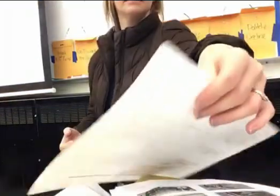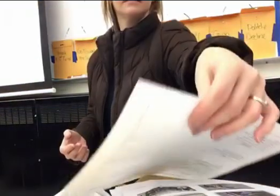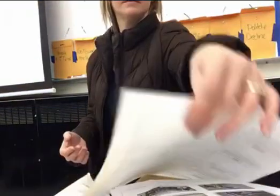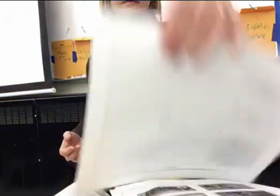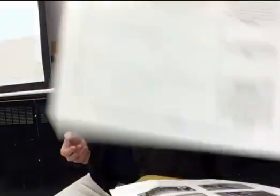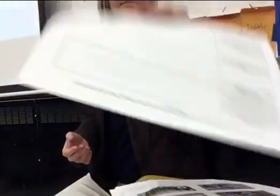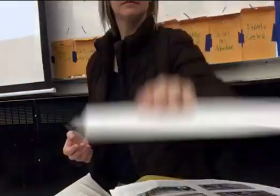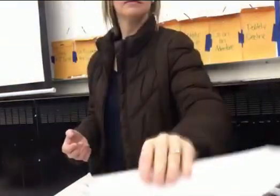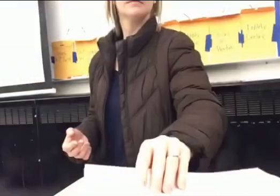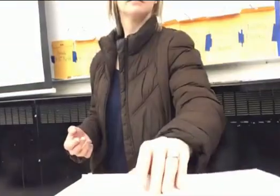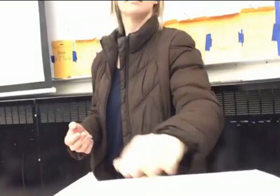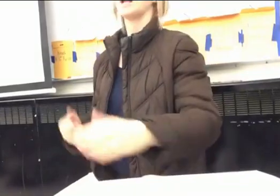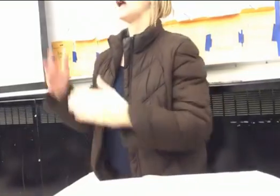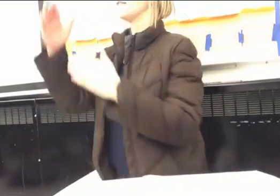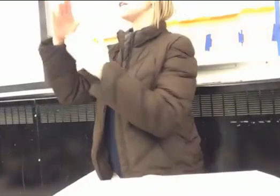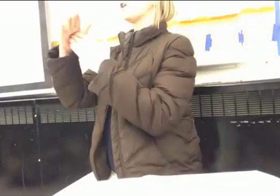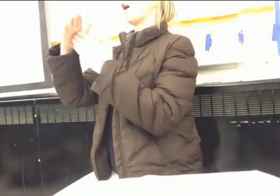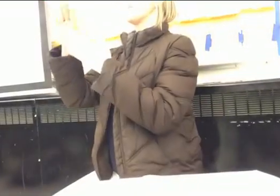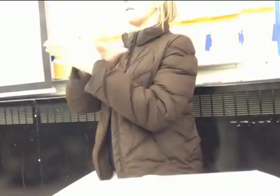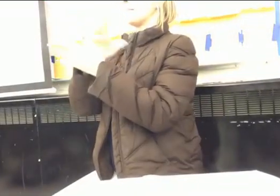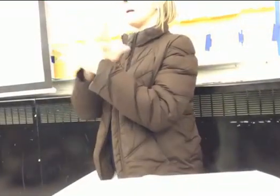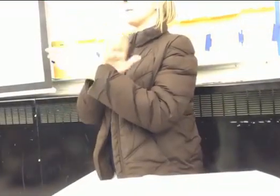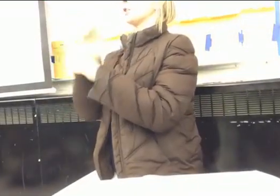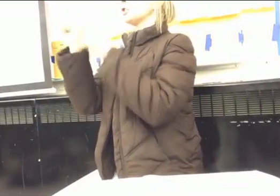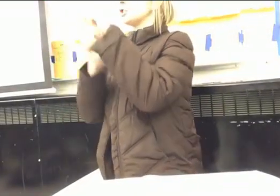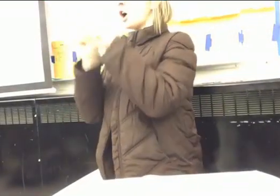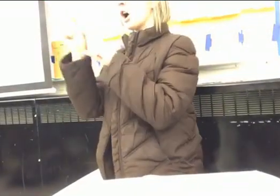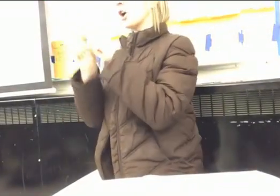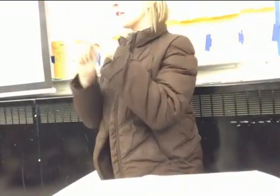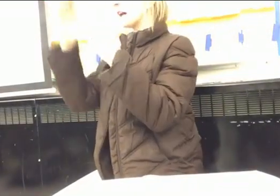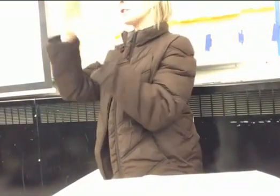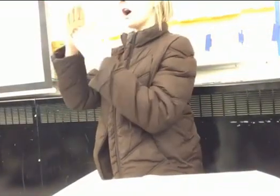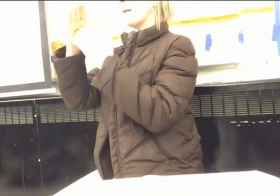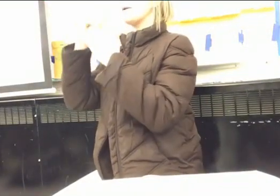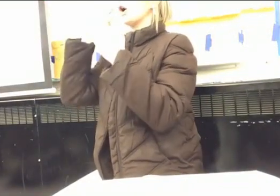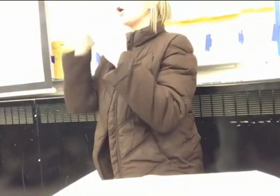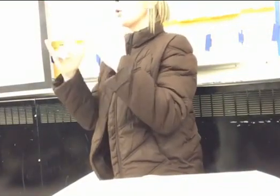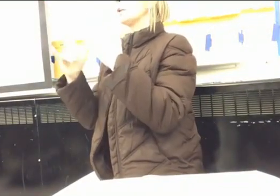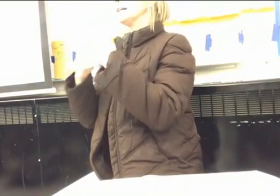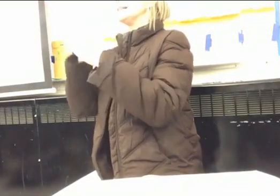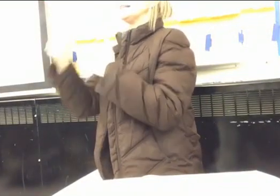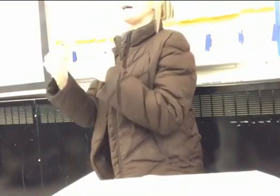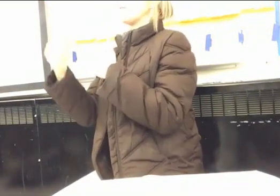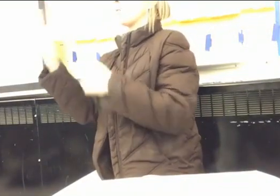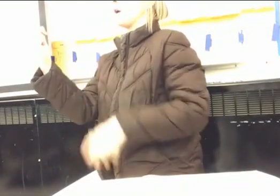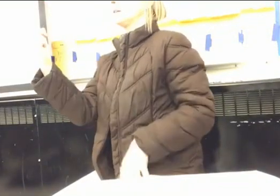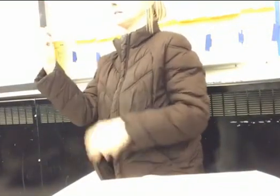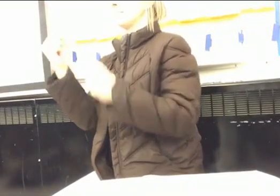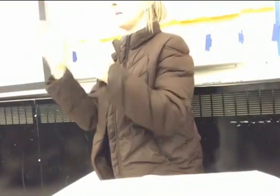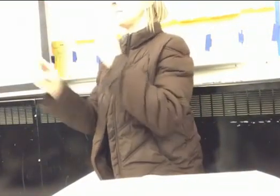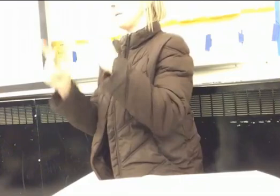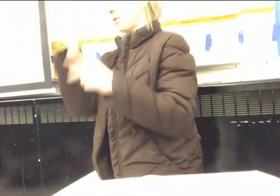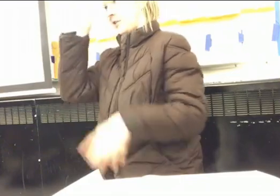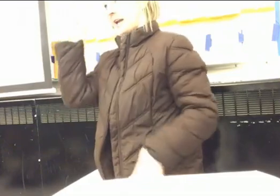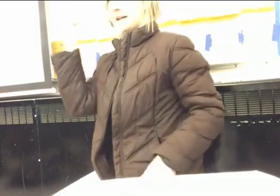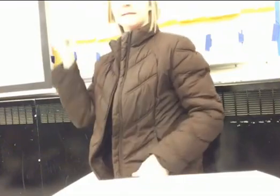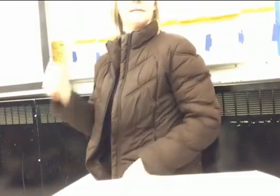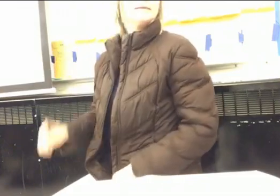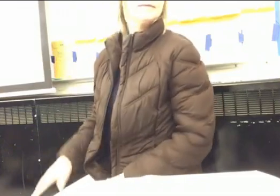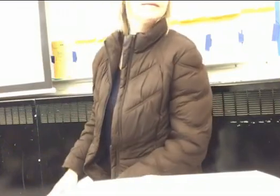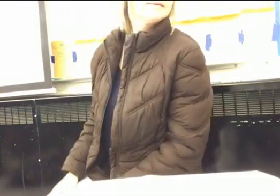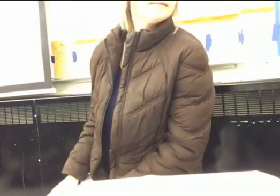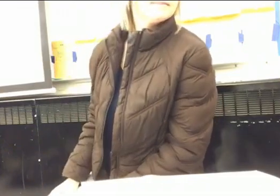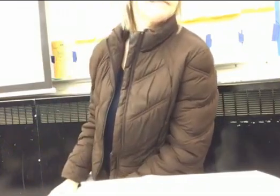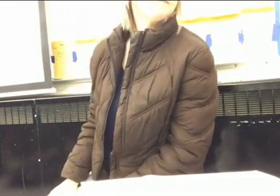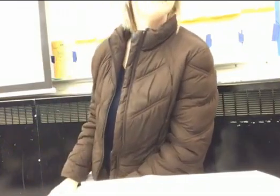top of this paper, please go ahead and star that very top bolded step 1. A lot of people forget it. So the very top,